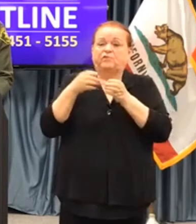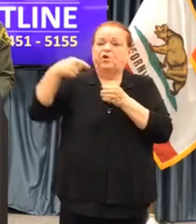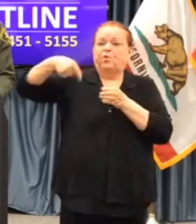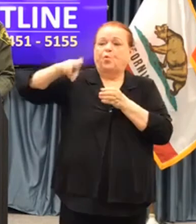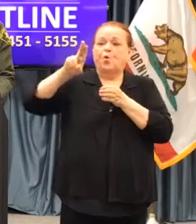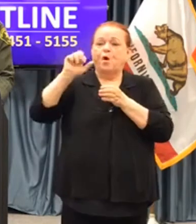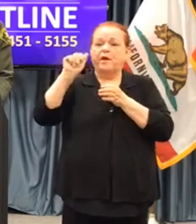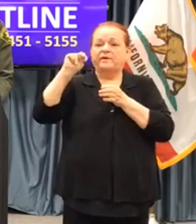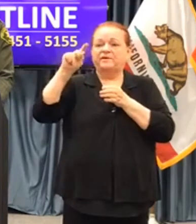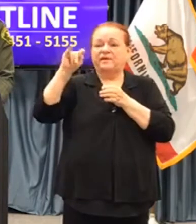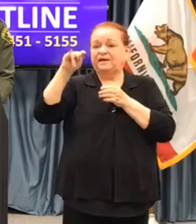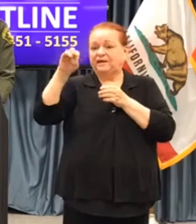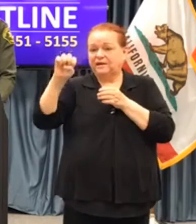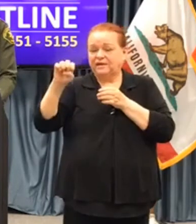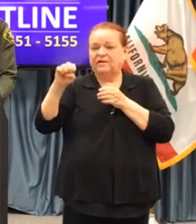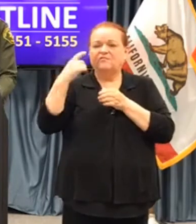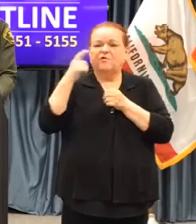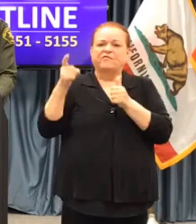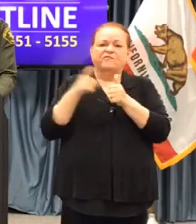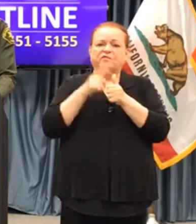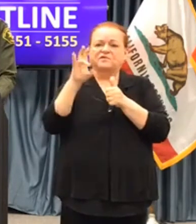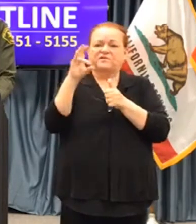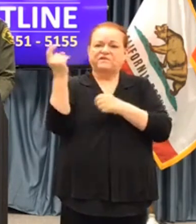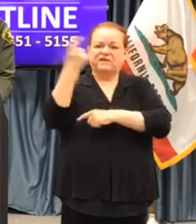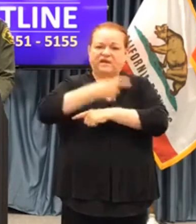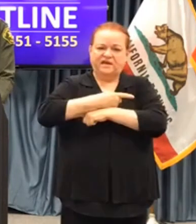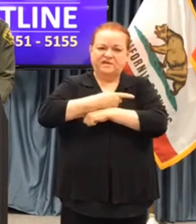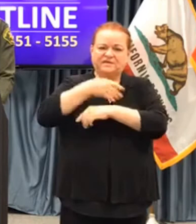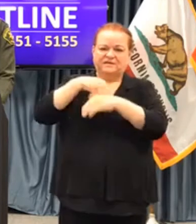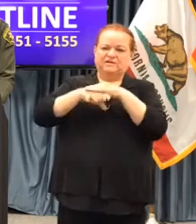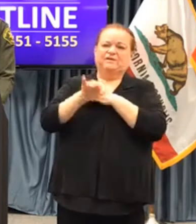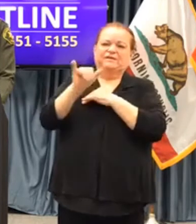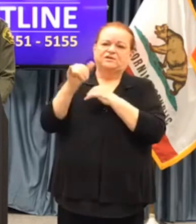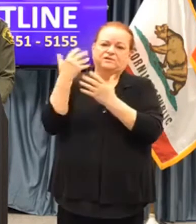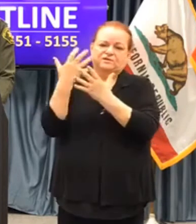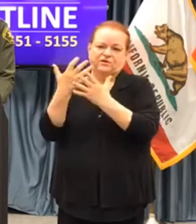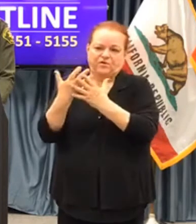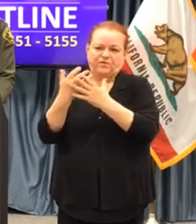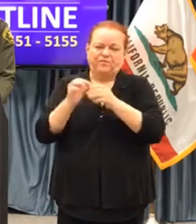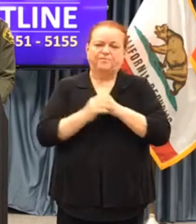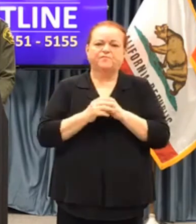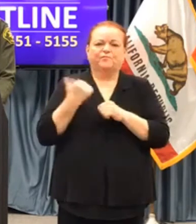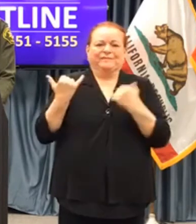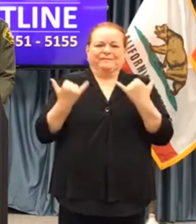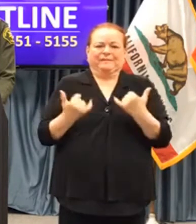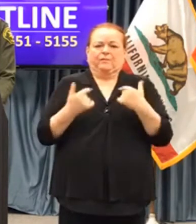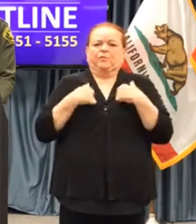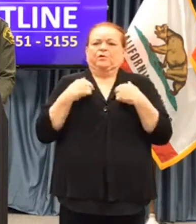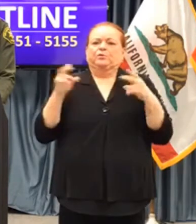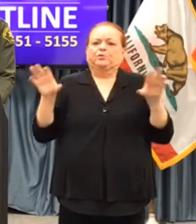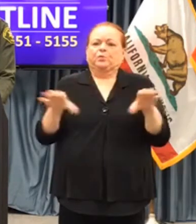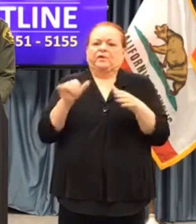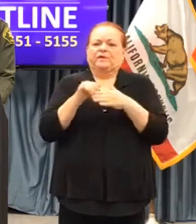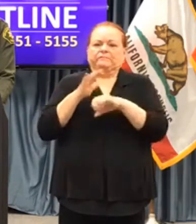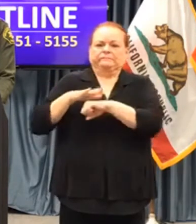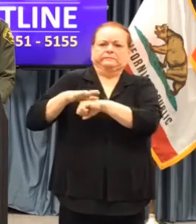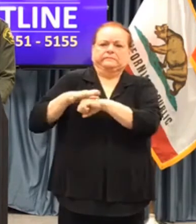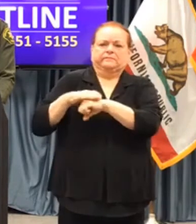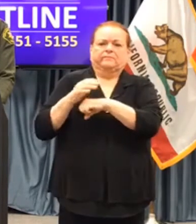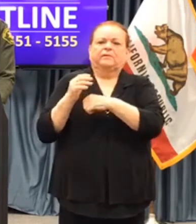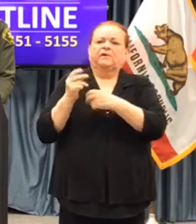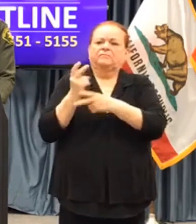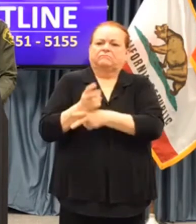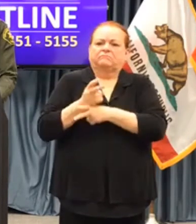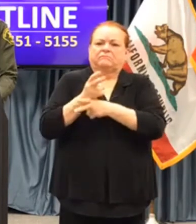the for the first 7 days of their time in jail. This is done as a precautionary measure only and a safeguard